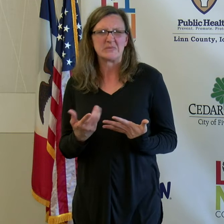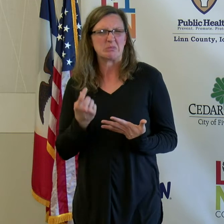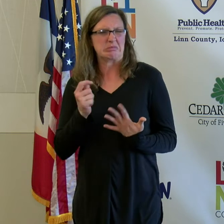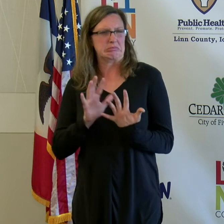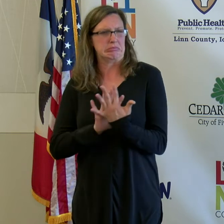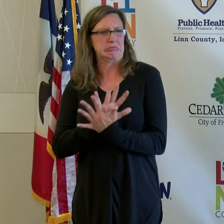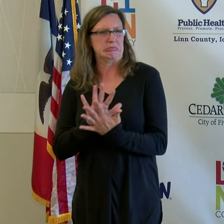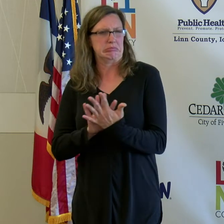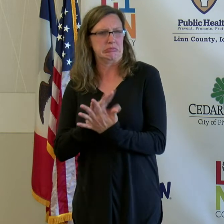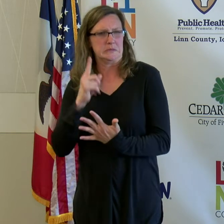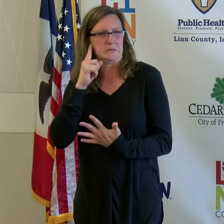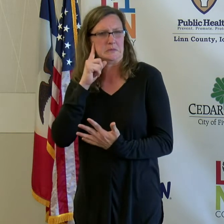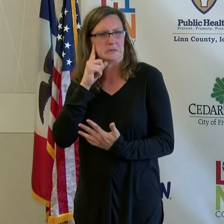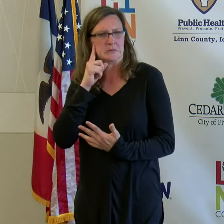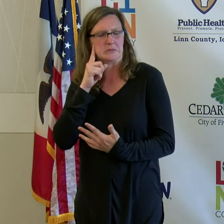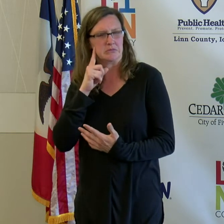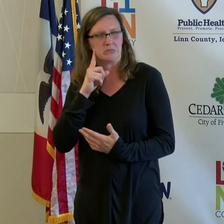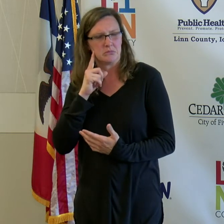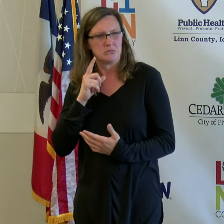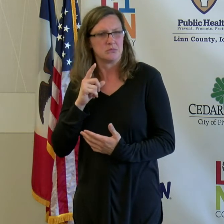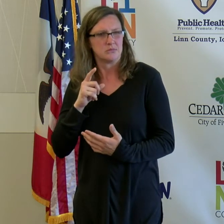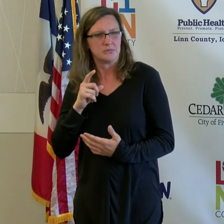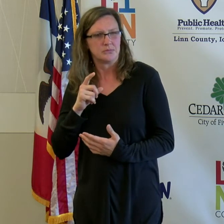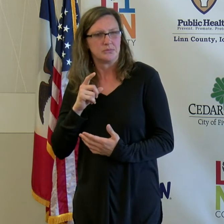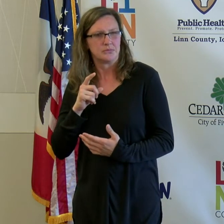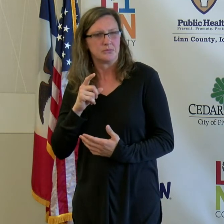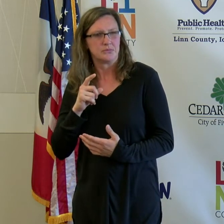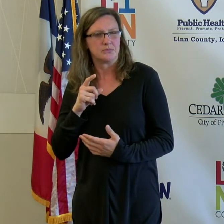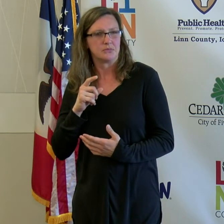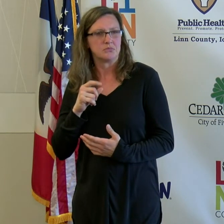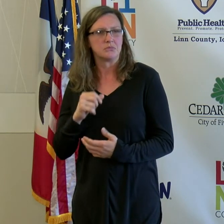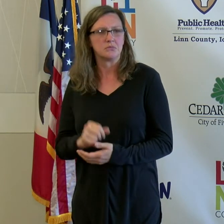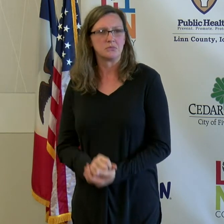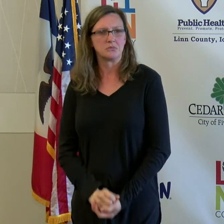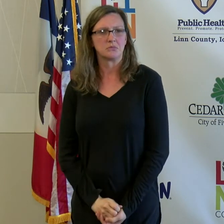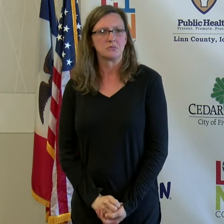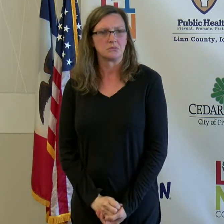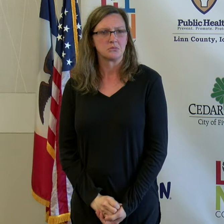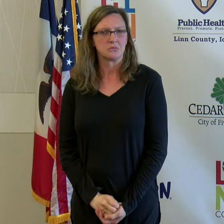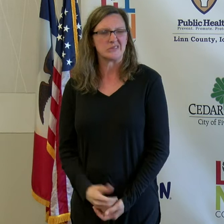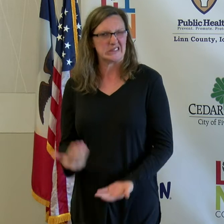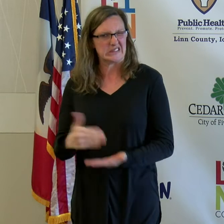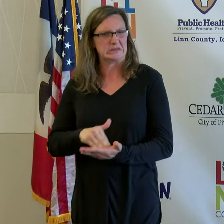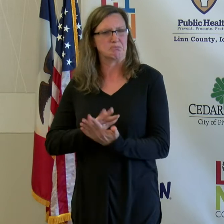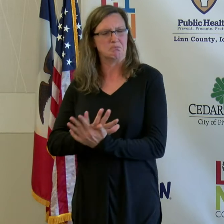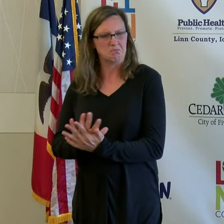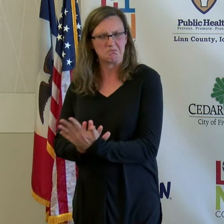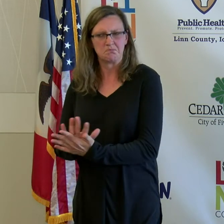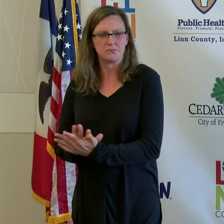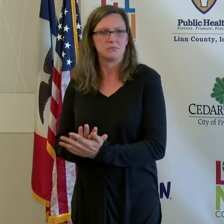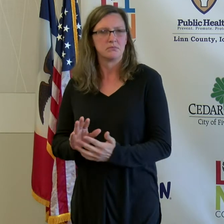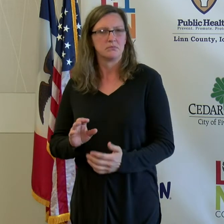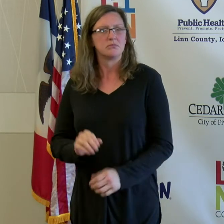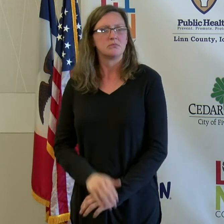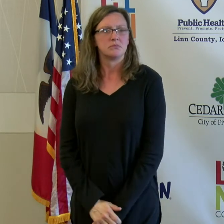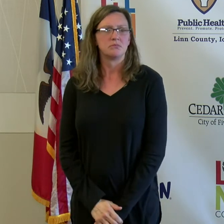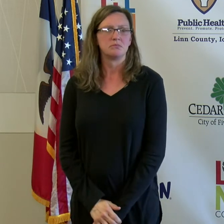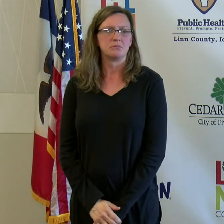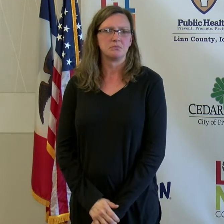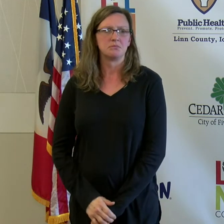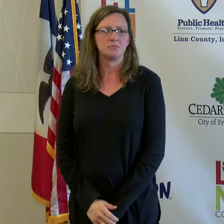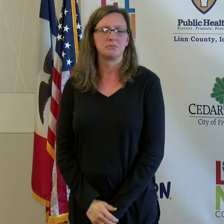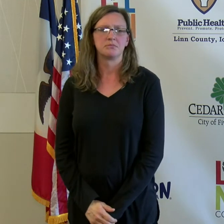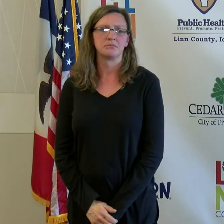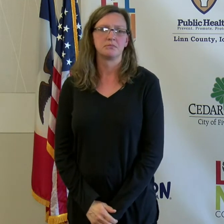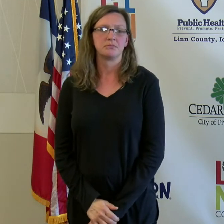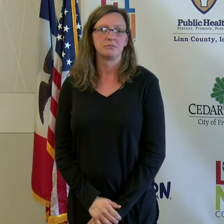to... Mic check. Can you hear me? Very good. Shannon, go ahead with your question. My question might